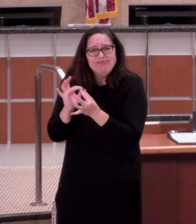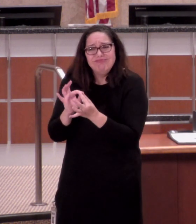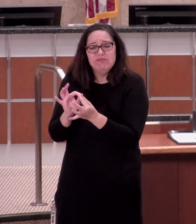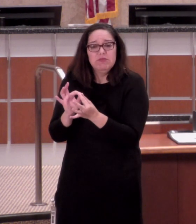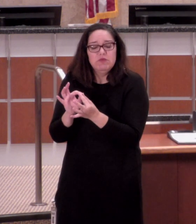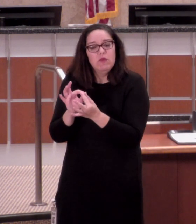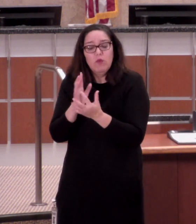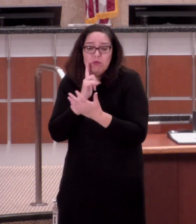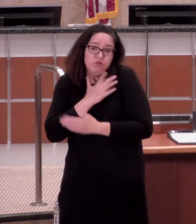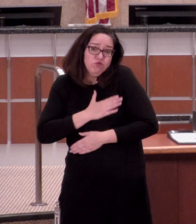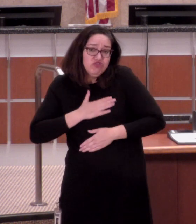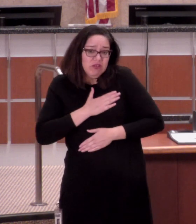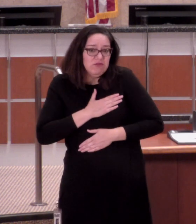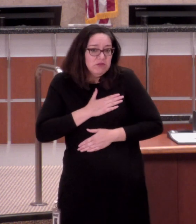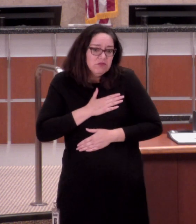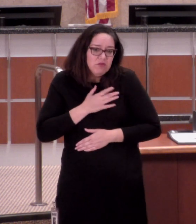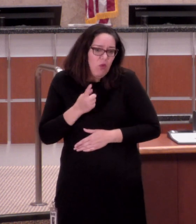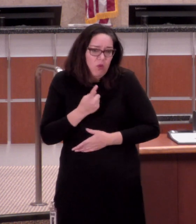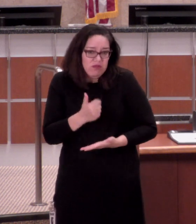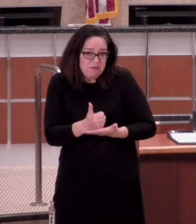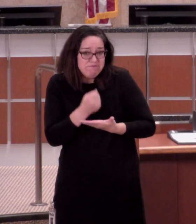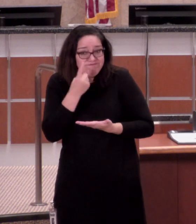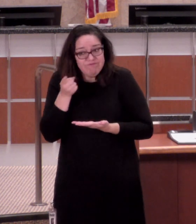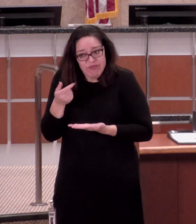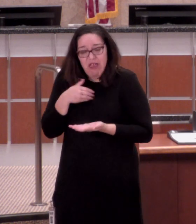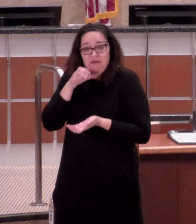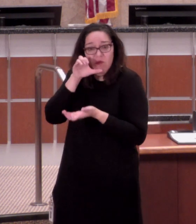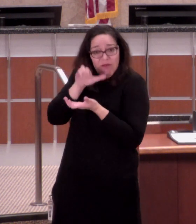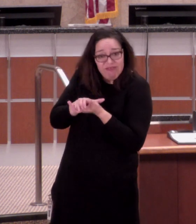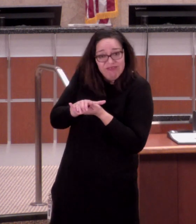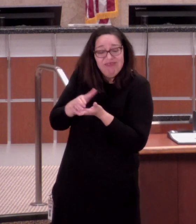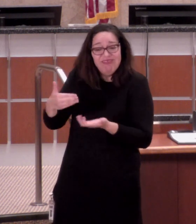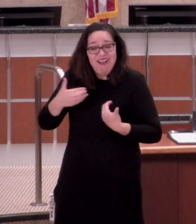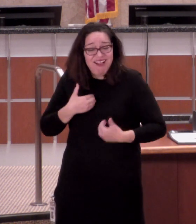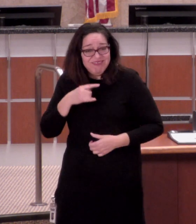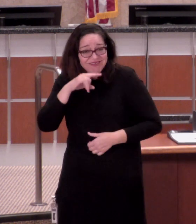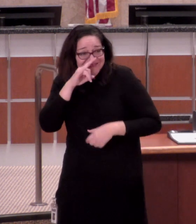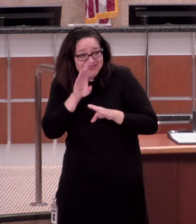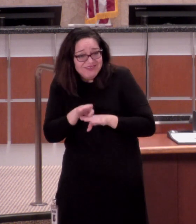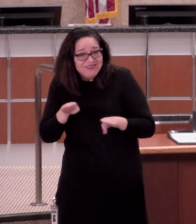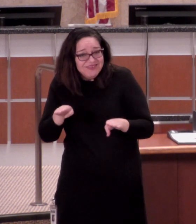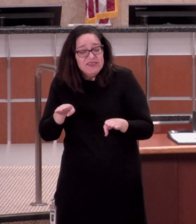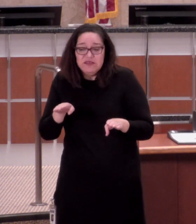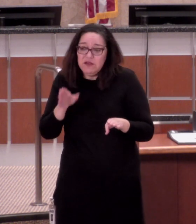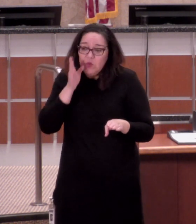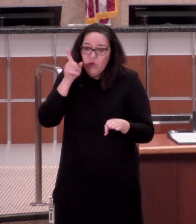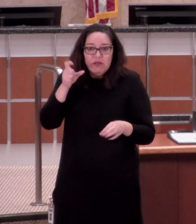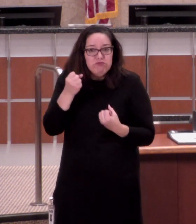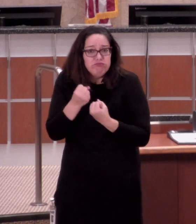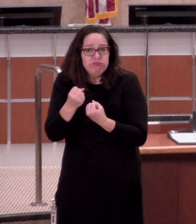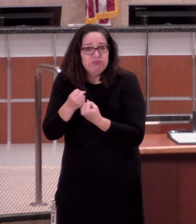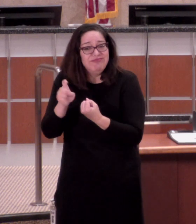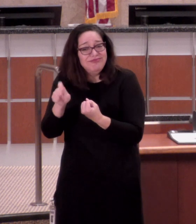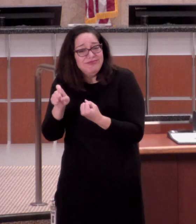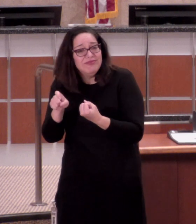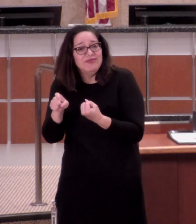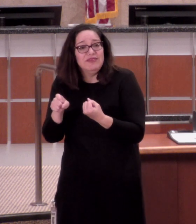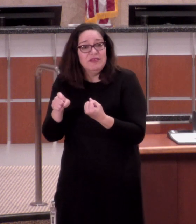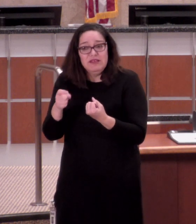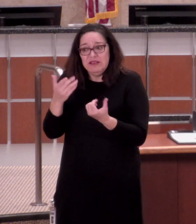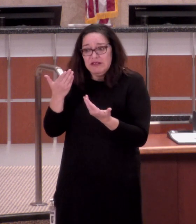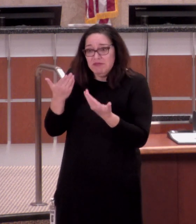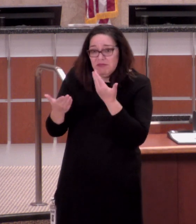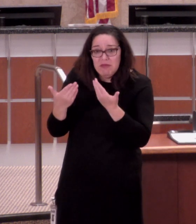That always helps. He has a wife and kids that are going to need a lot of support and questions that may